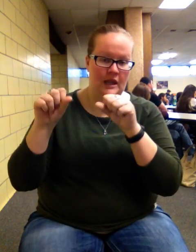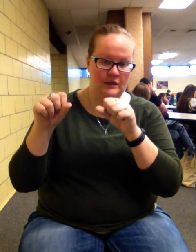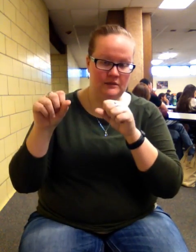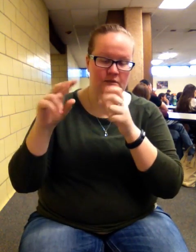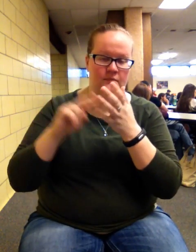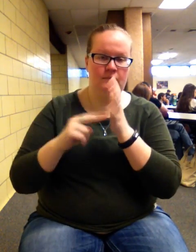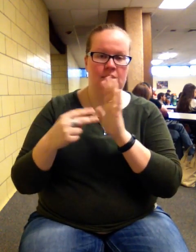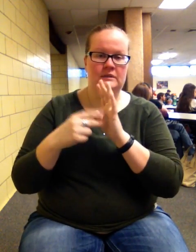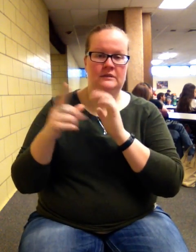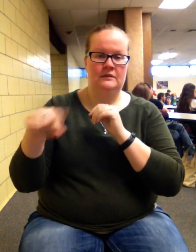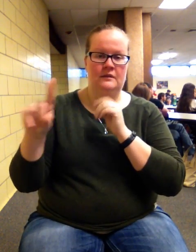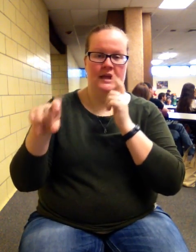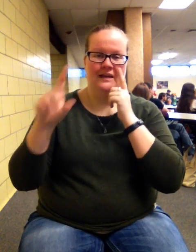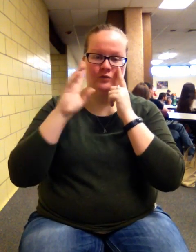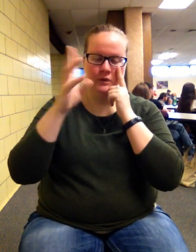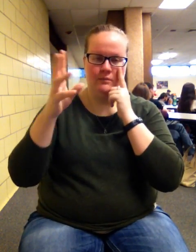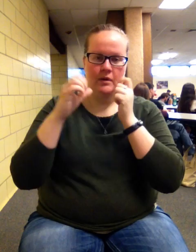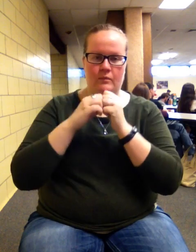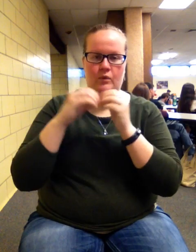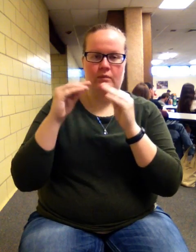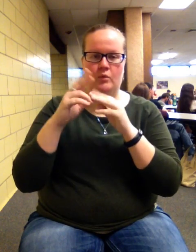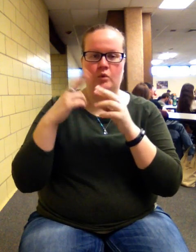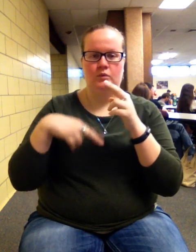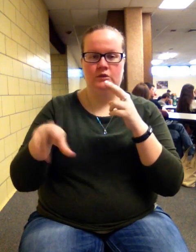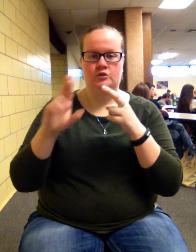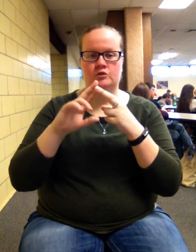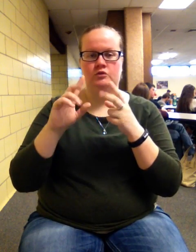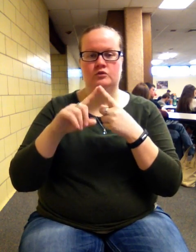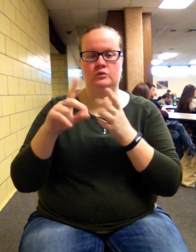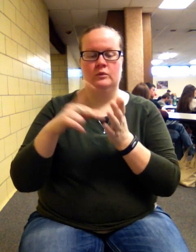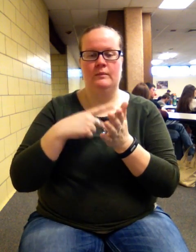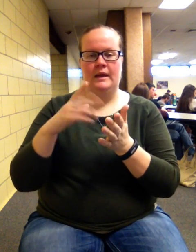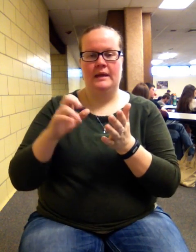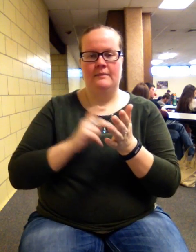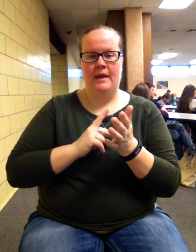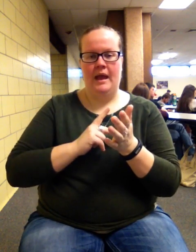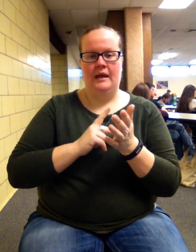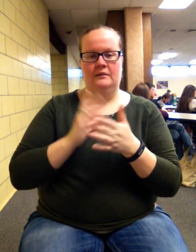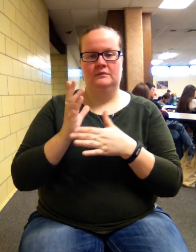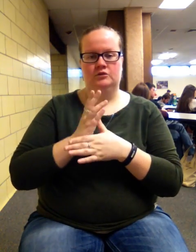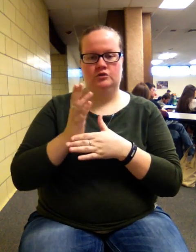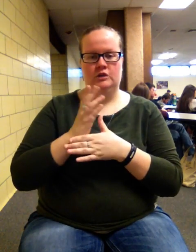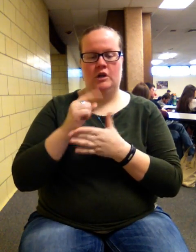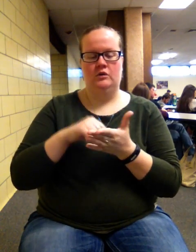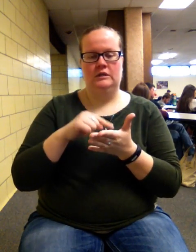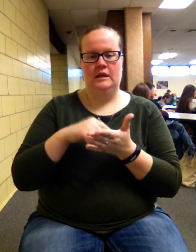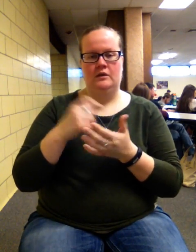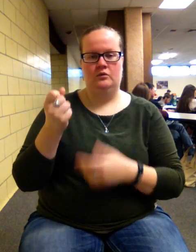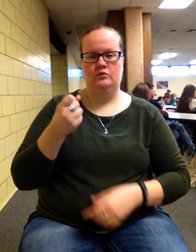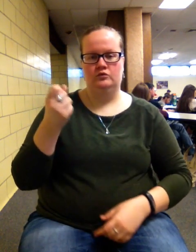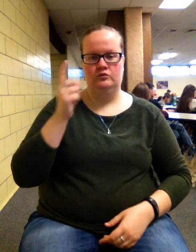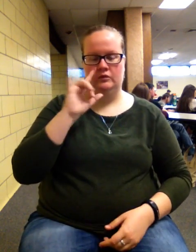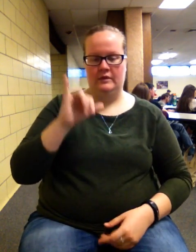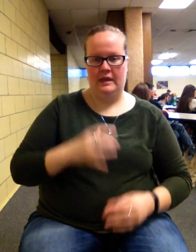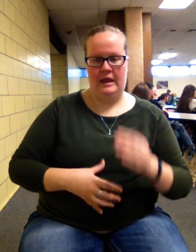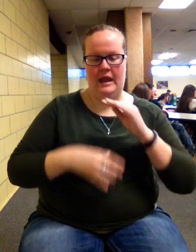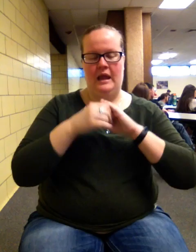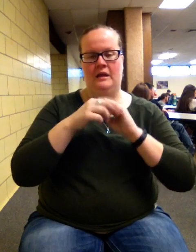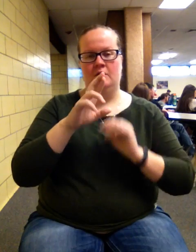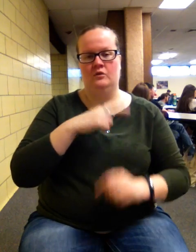to come up with more return in order to pay back the shareholders, the debt holders for that additional risk. The flip side then